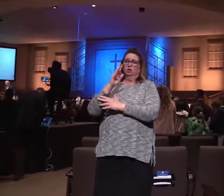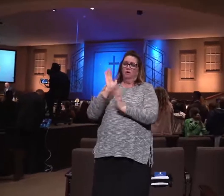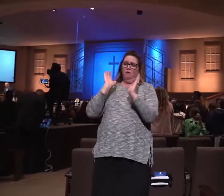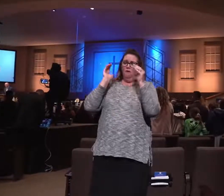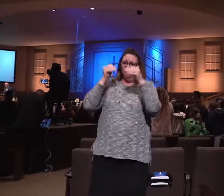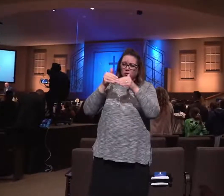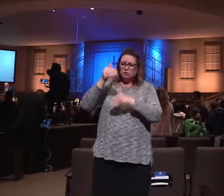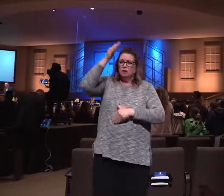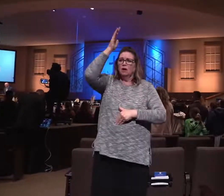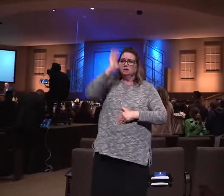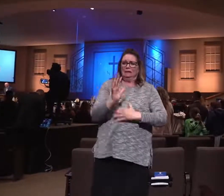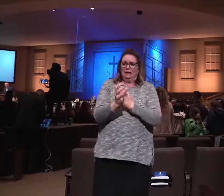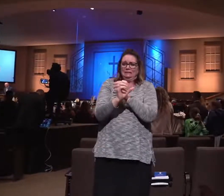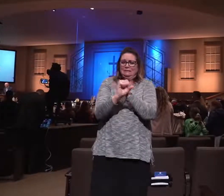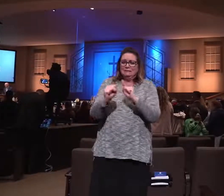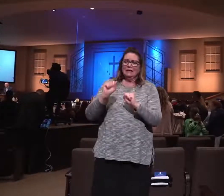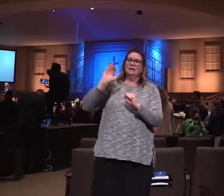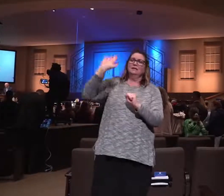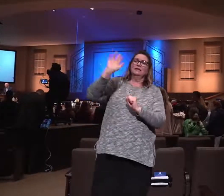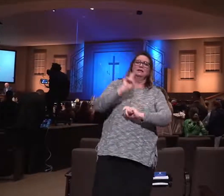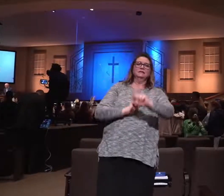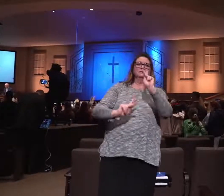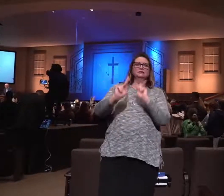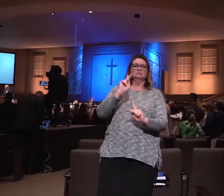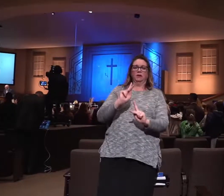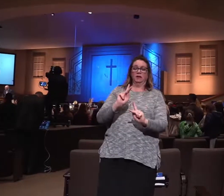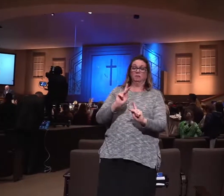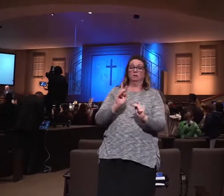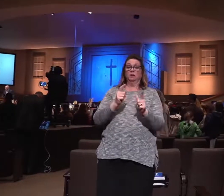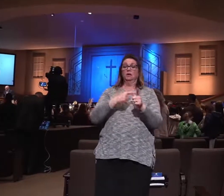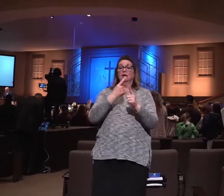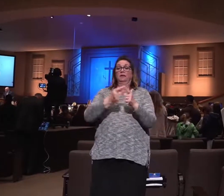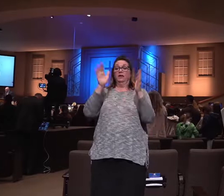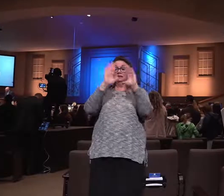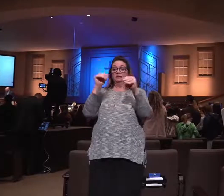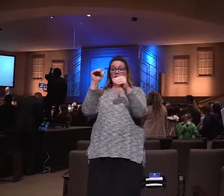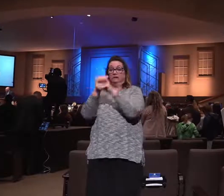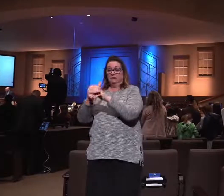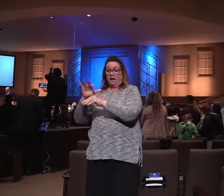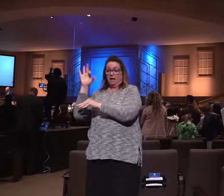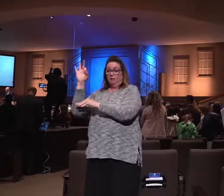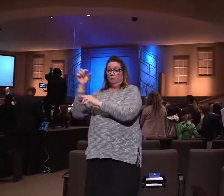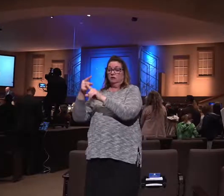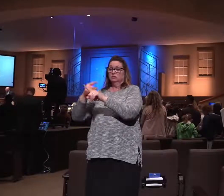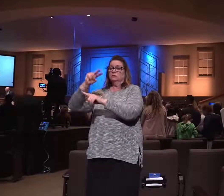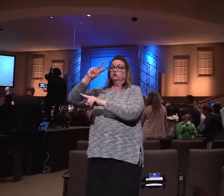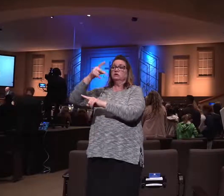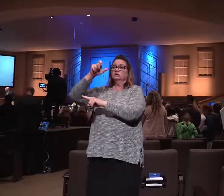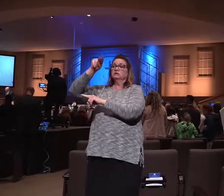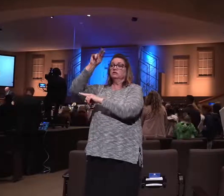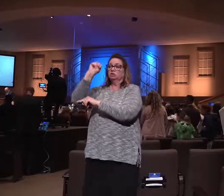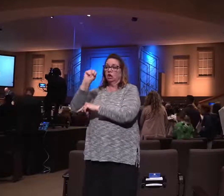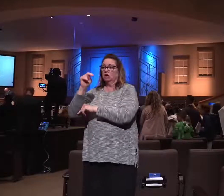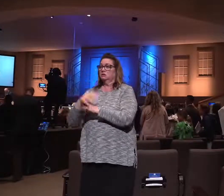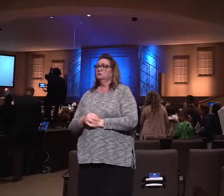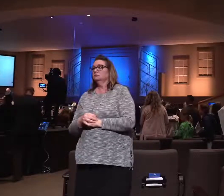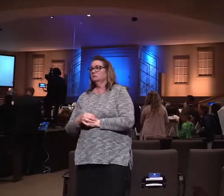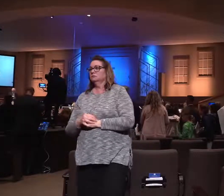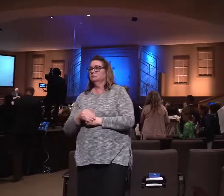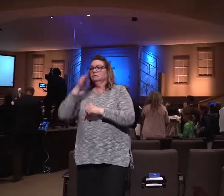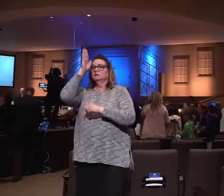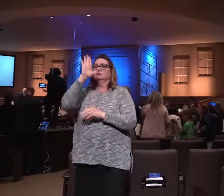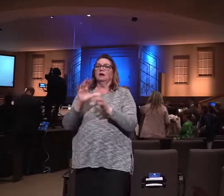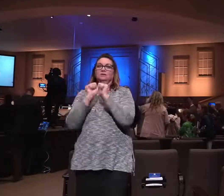people, and Sunday night from the book of 2 John, and I'm excited about these messages. God bless you. Have a wonderful evening. Mm-hmm.